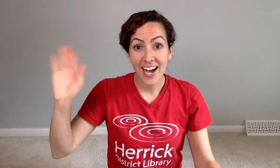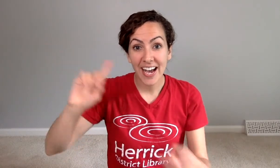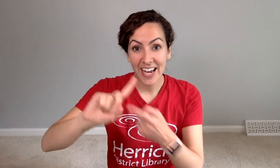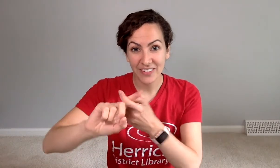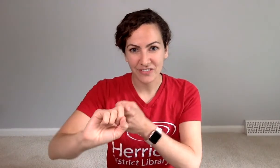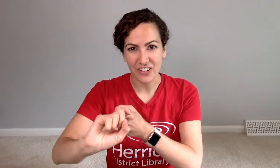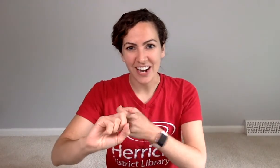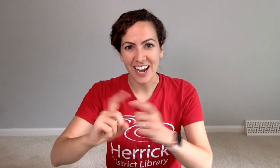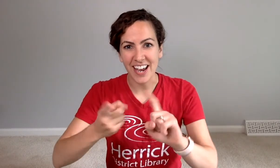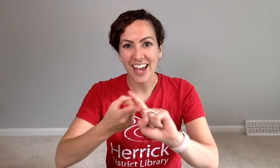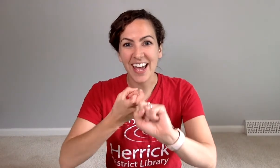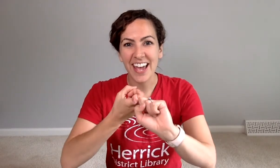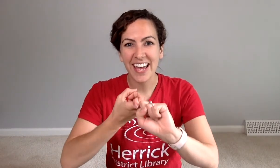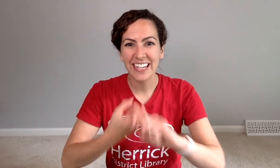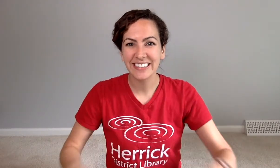Goodbye, friends.